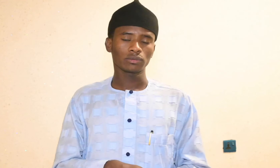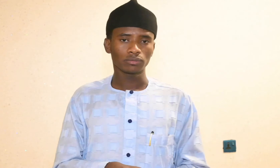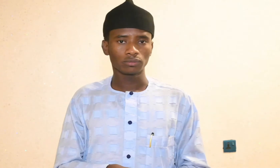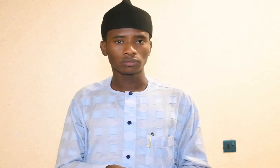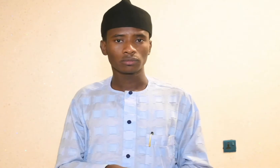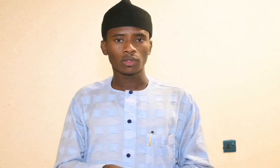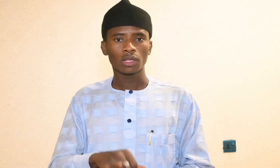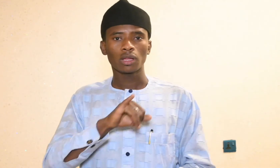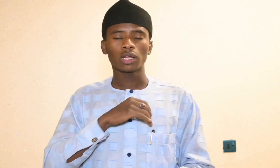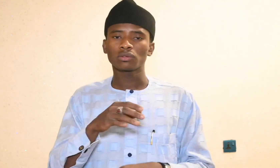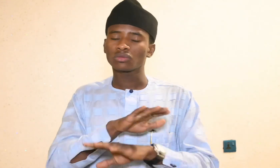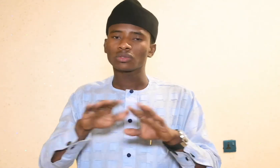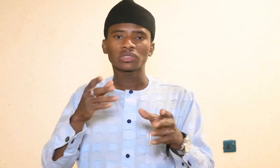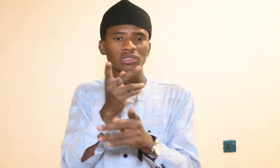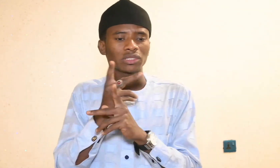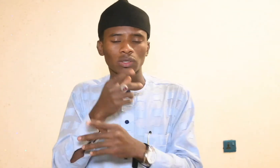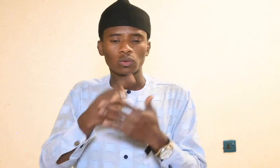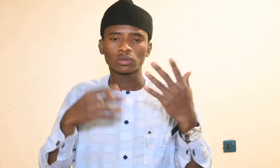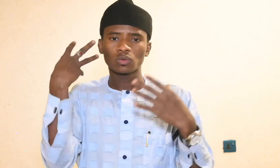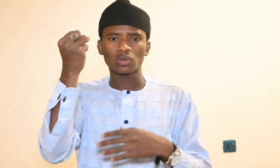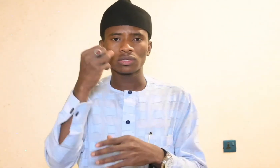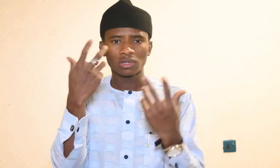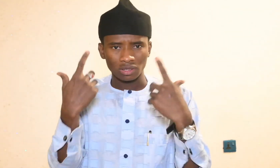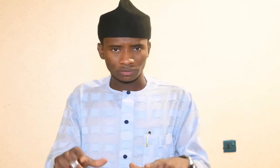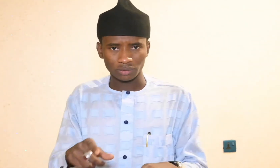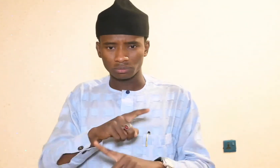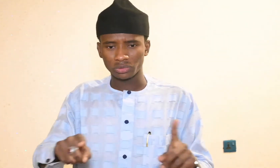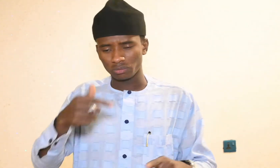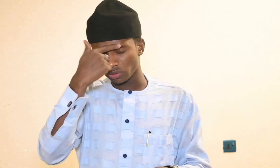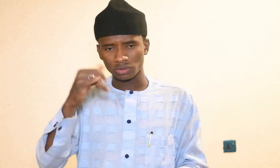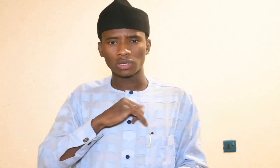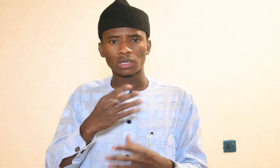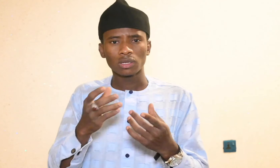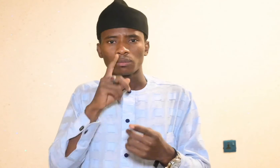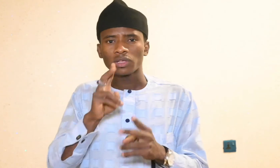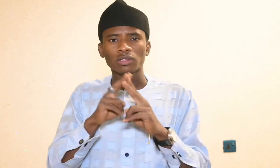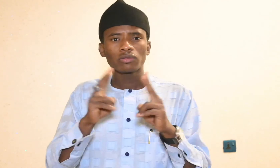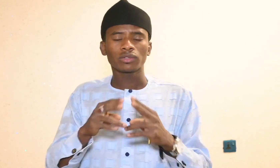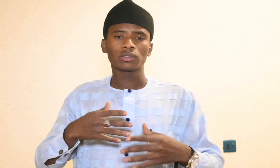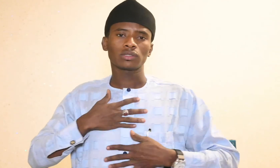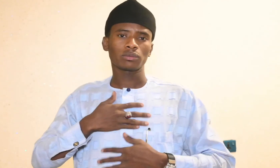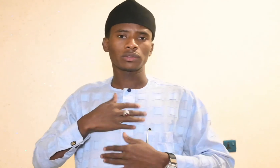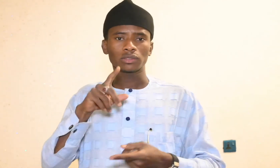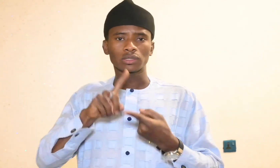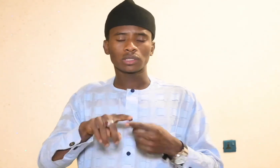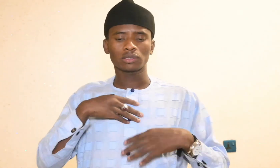I did not care what was happening because I was very passionate. So for you to have an opportunity in an NGO, you need to be